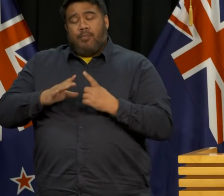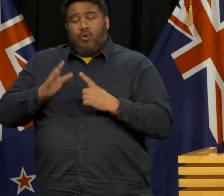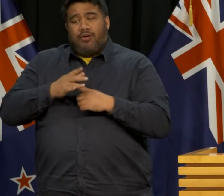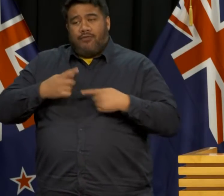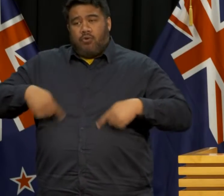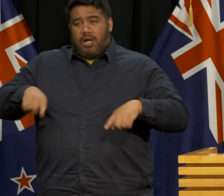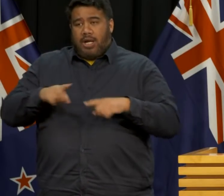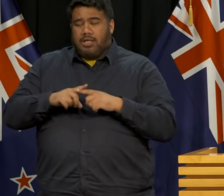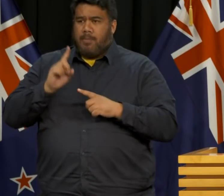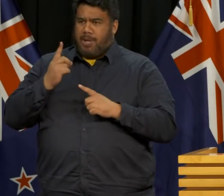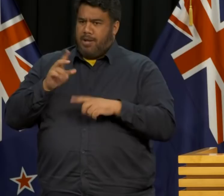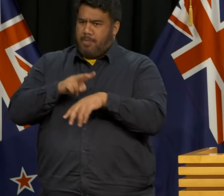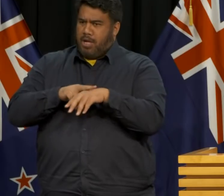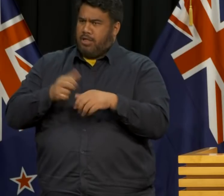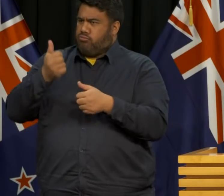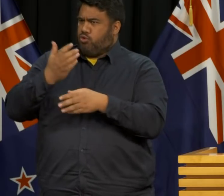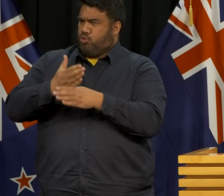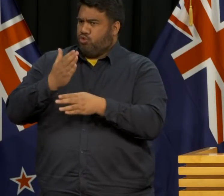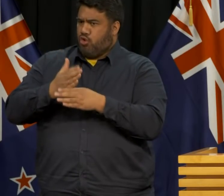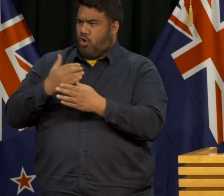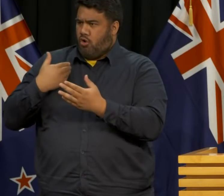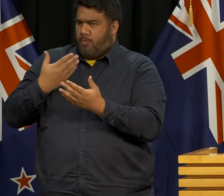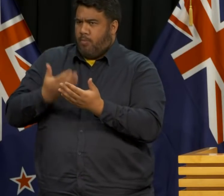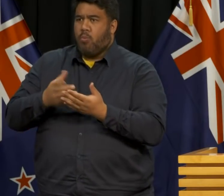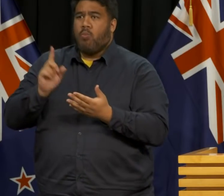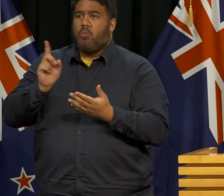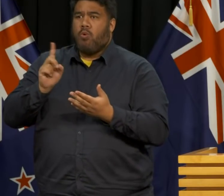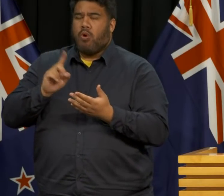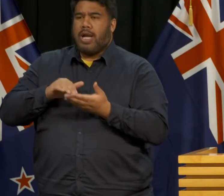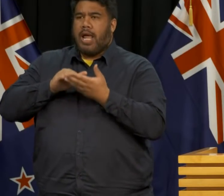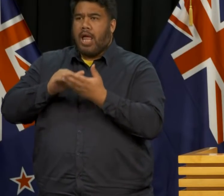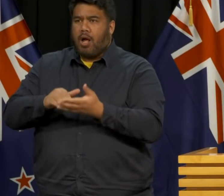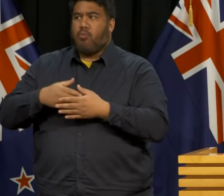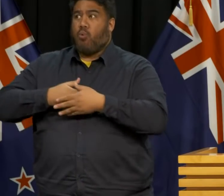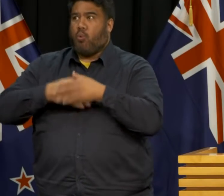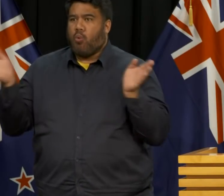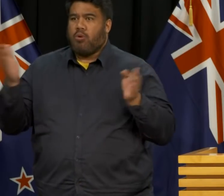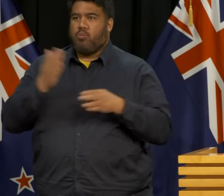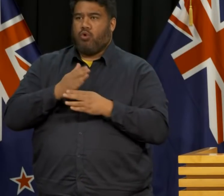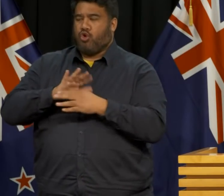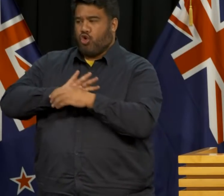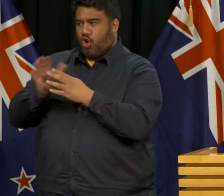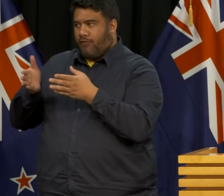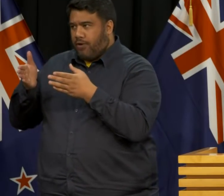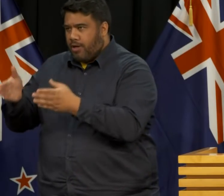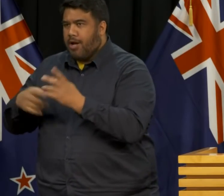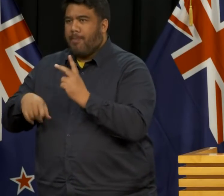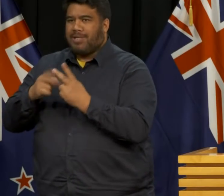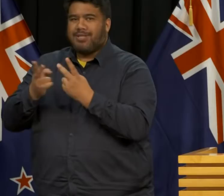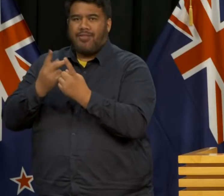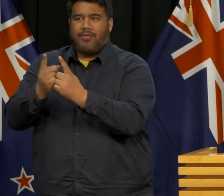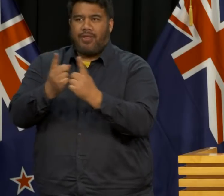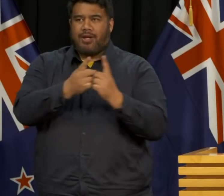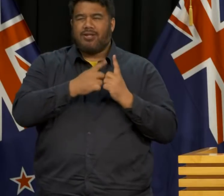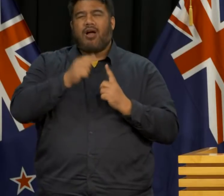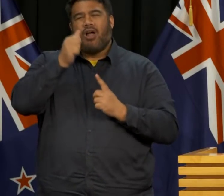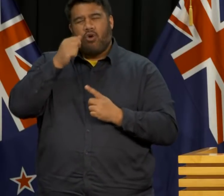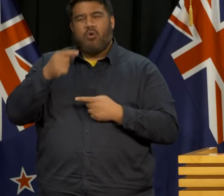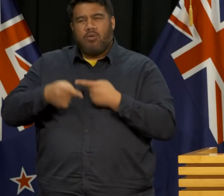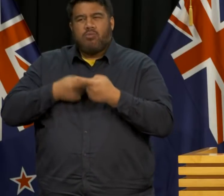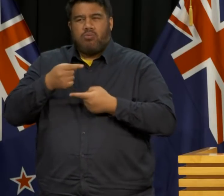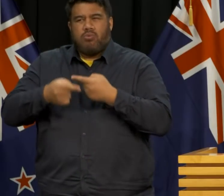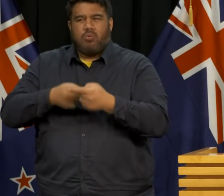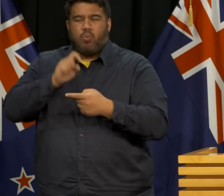done a remarkable job in recent months of helping with the collective COVID-19 effort, and I'm sure that they'll continue to do